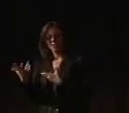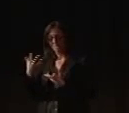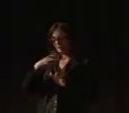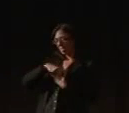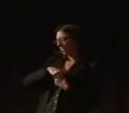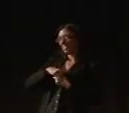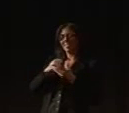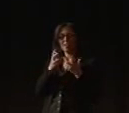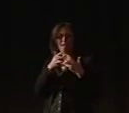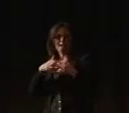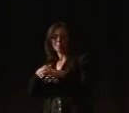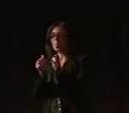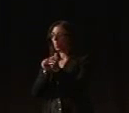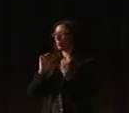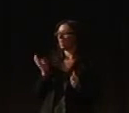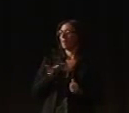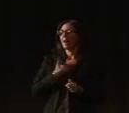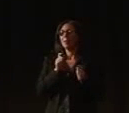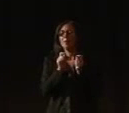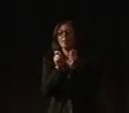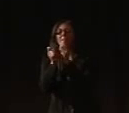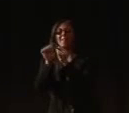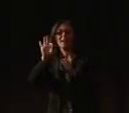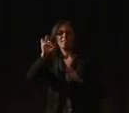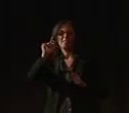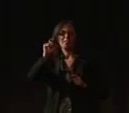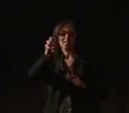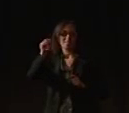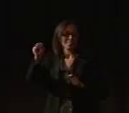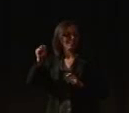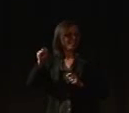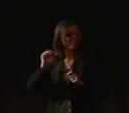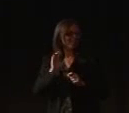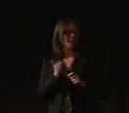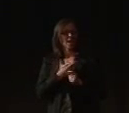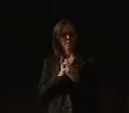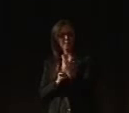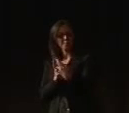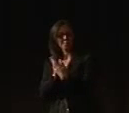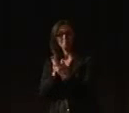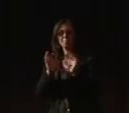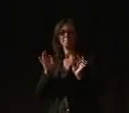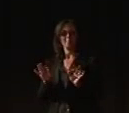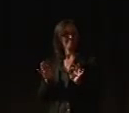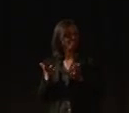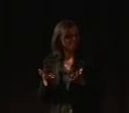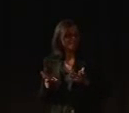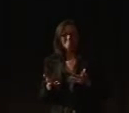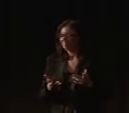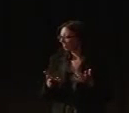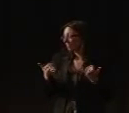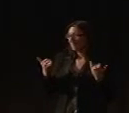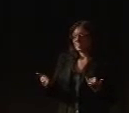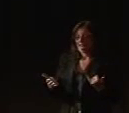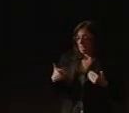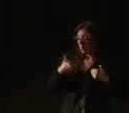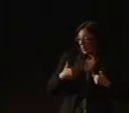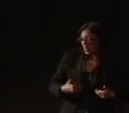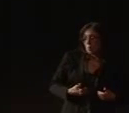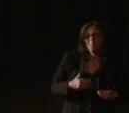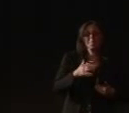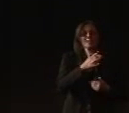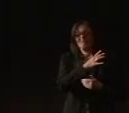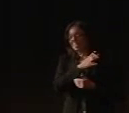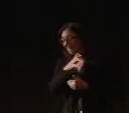evolutionary fitness. By now, the evolution of mankind is inextricably bound with cultural